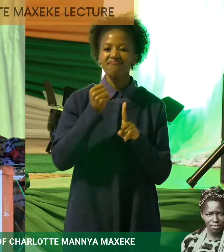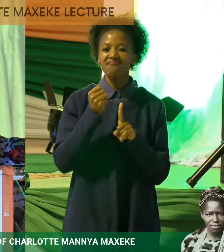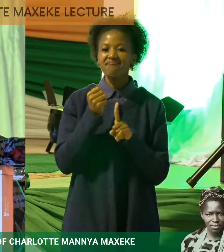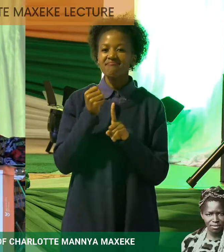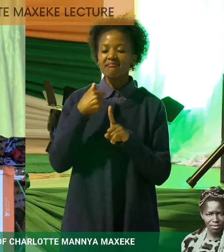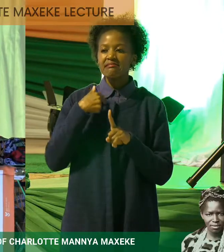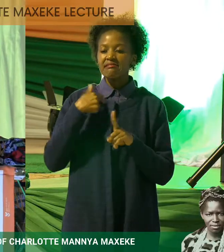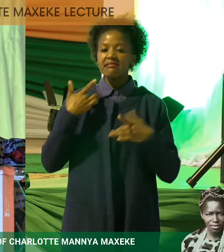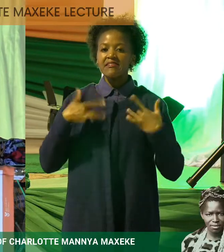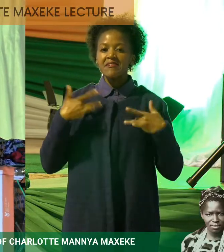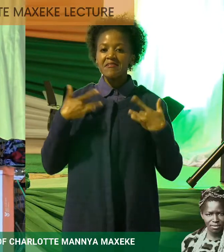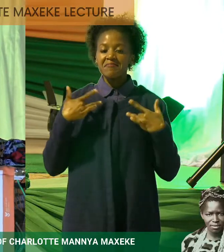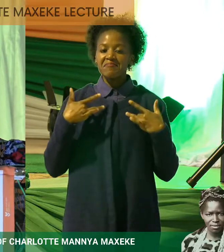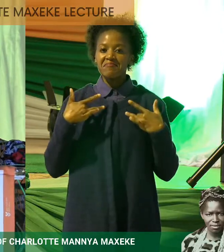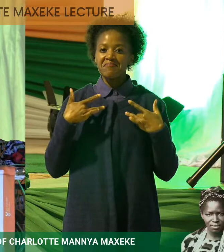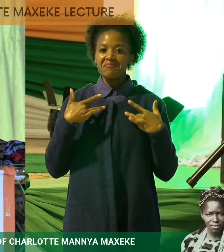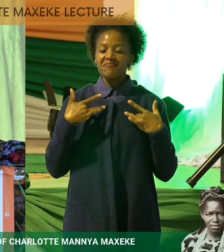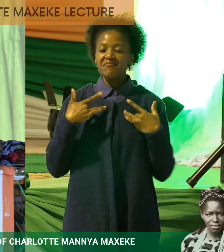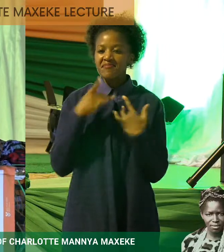I'm very excited, Uguti.